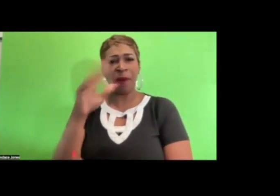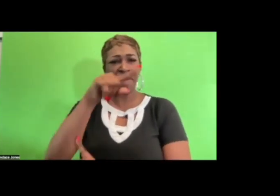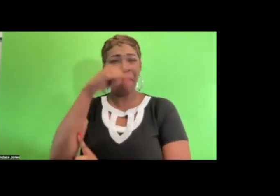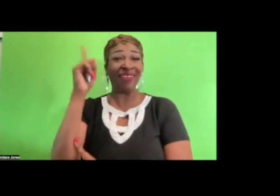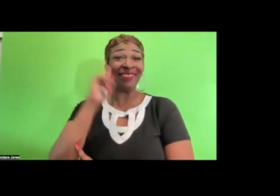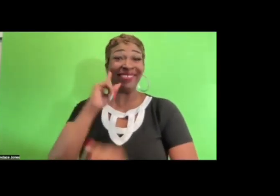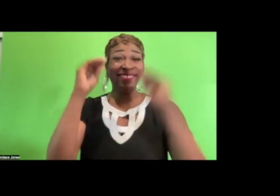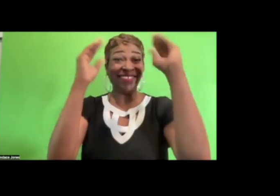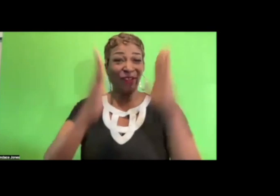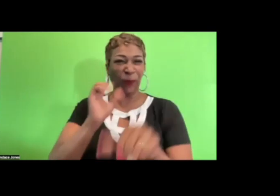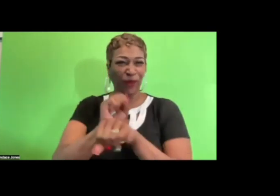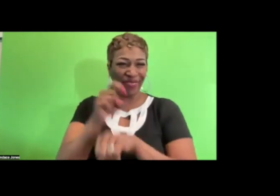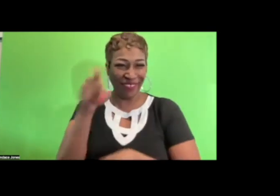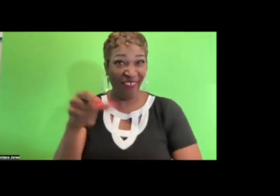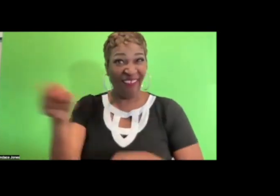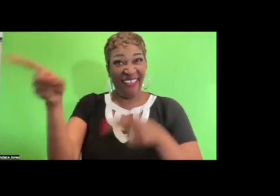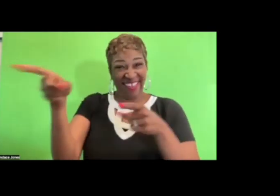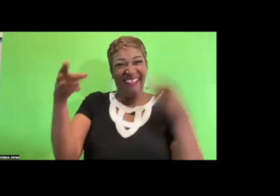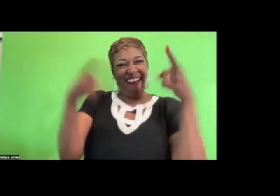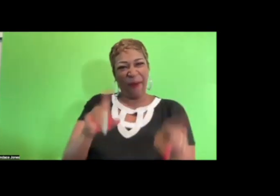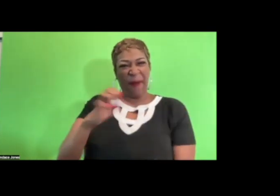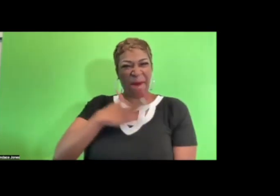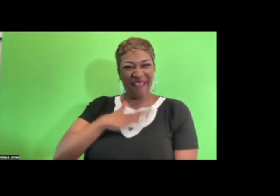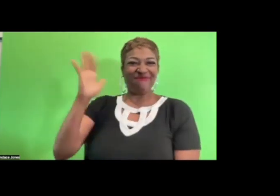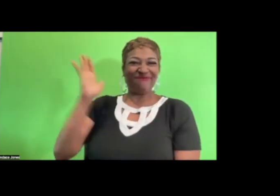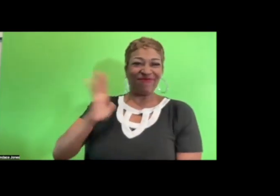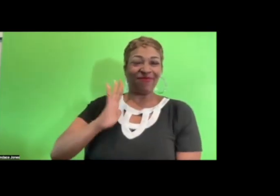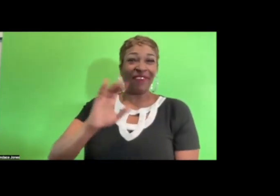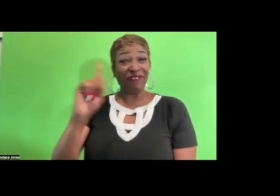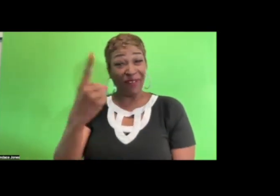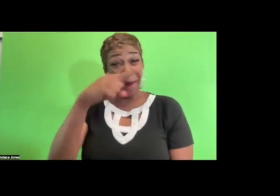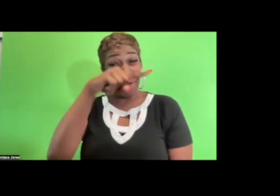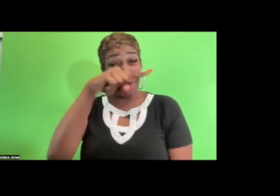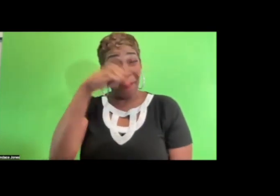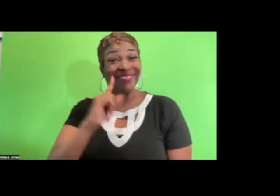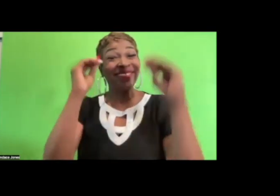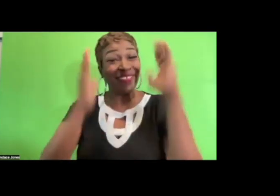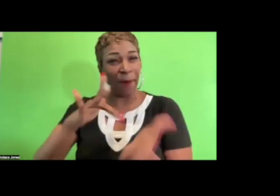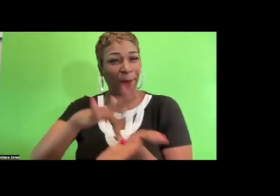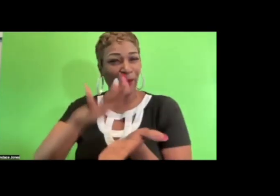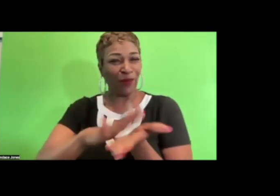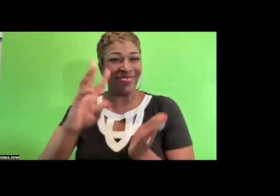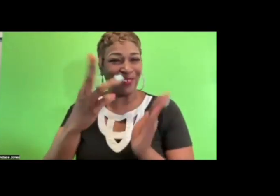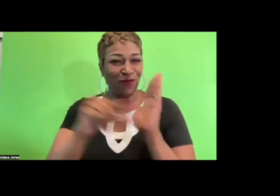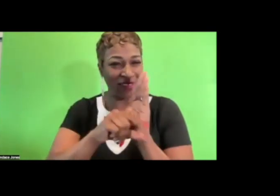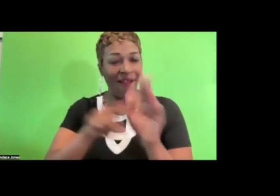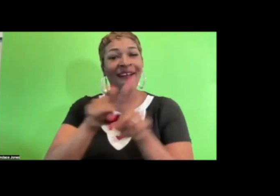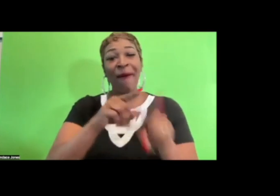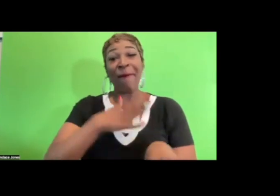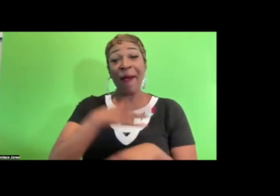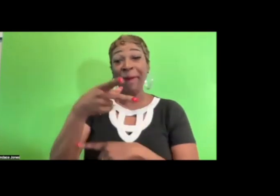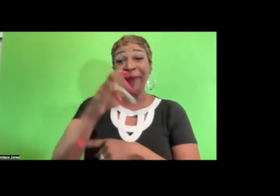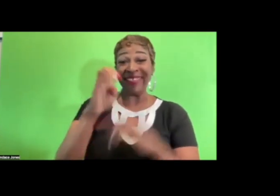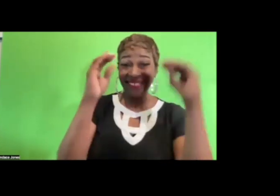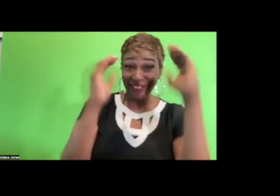of an individual who was focused on work in this community. And so that was a first Black deaf